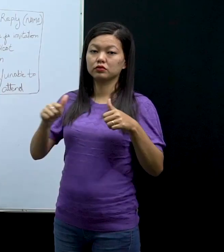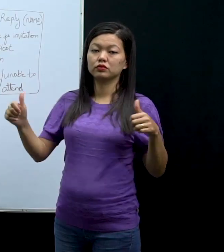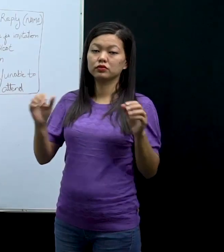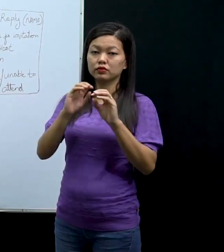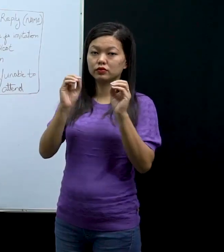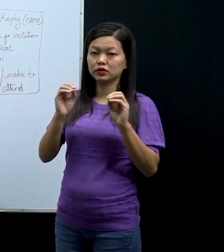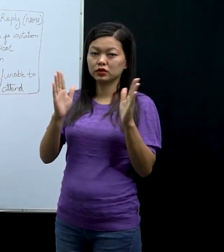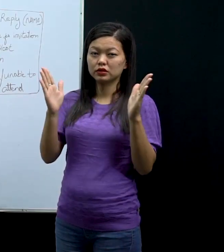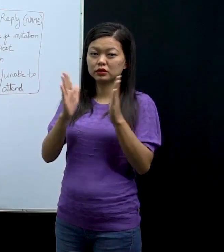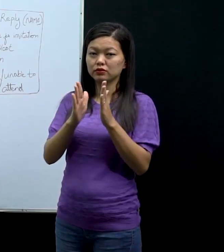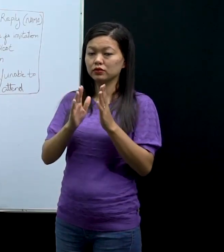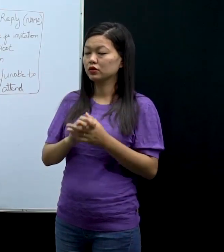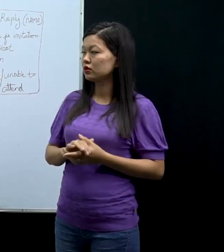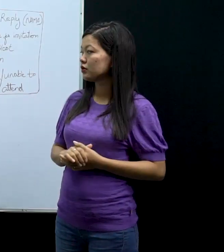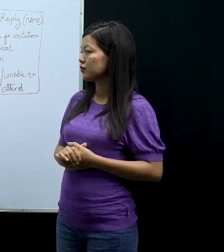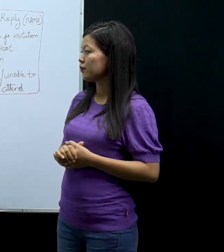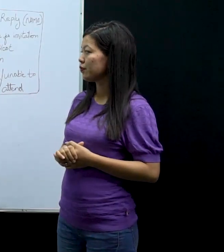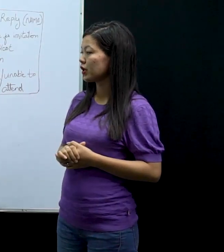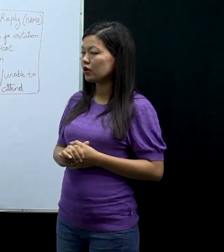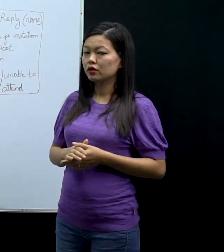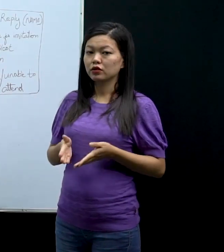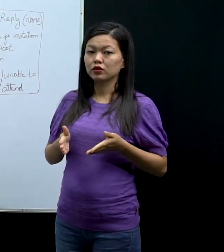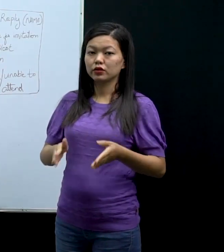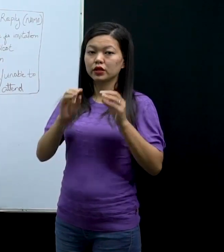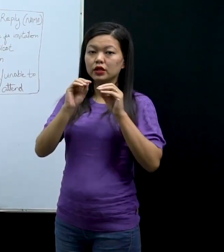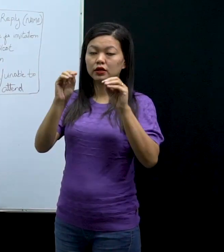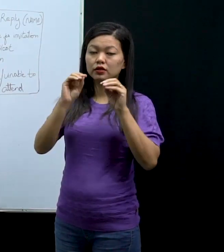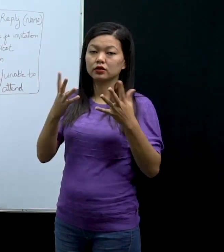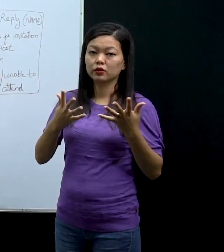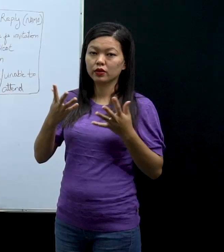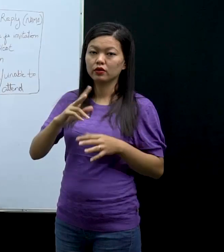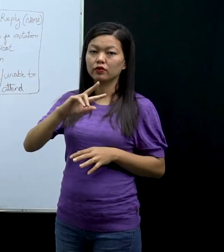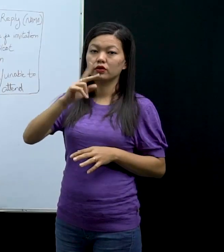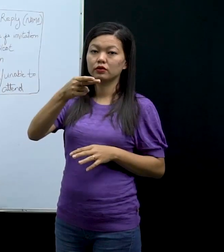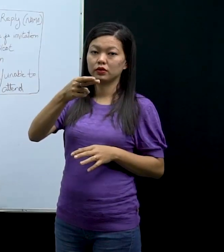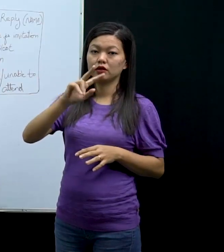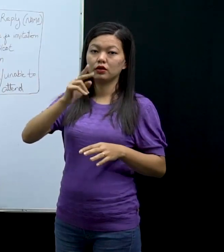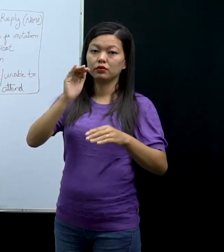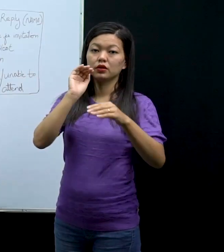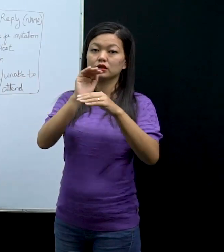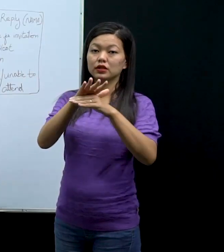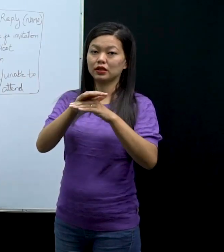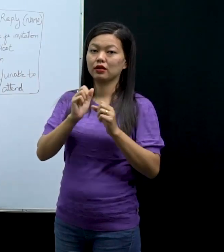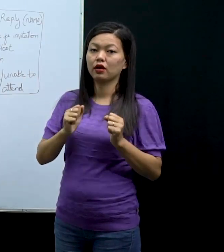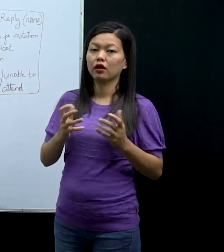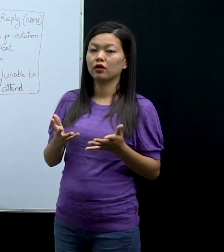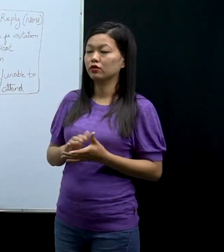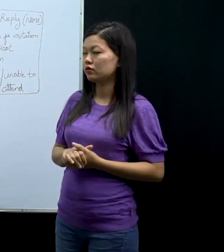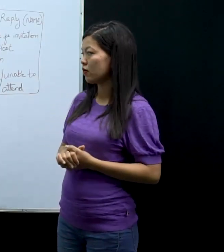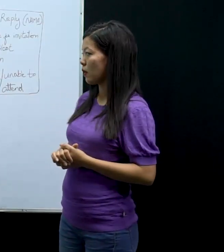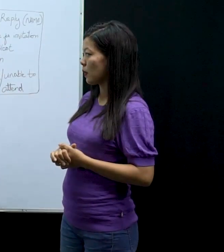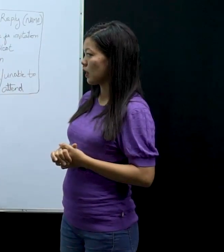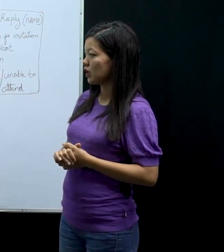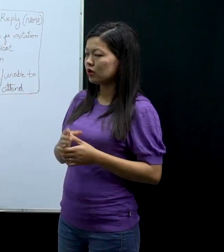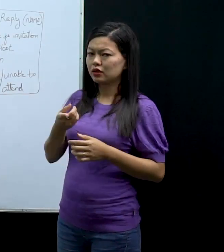you to go to the reply of an invitation. We have learned that host name should be here in our